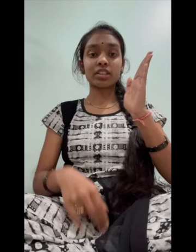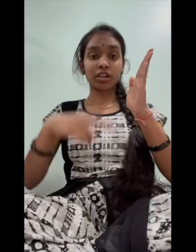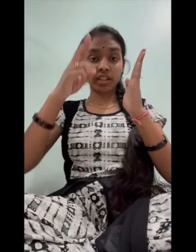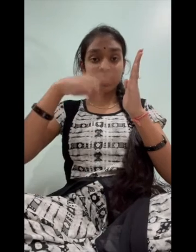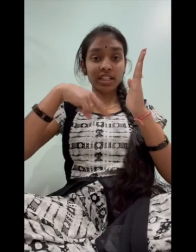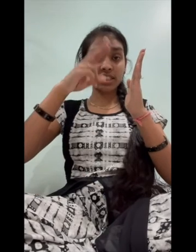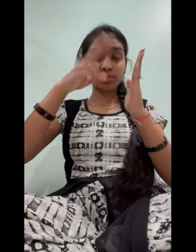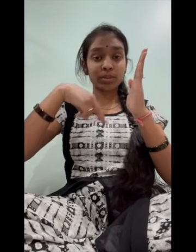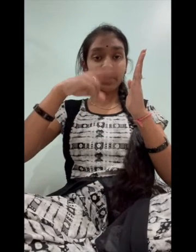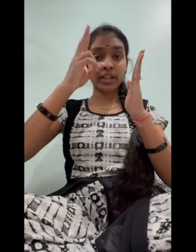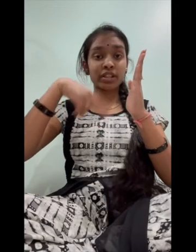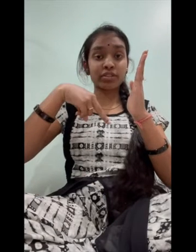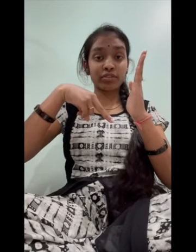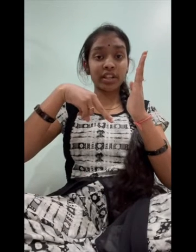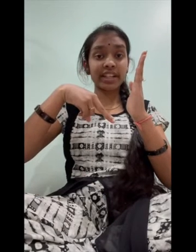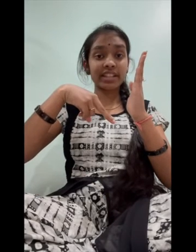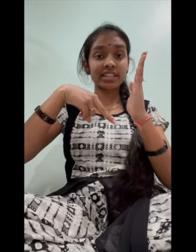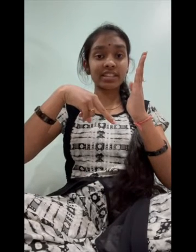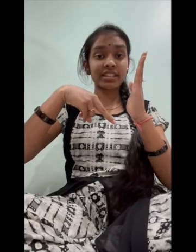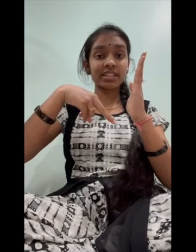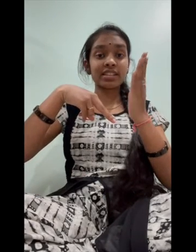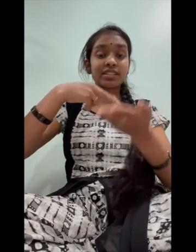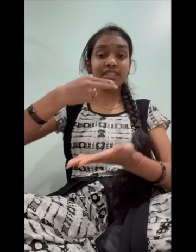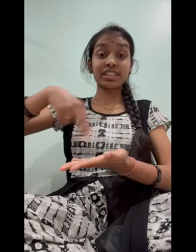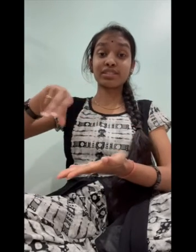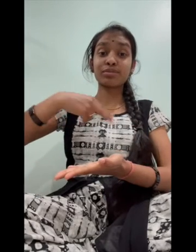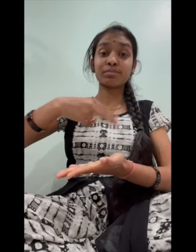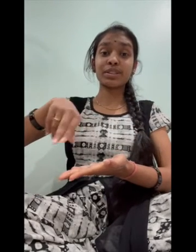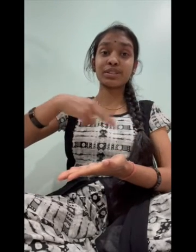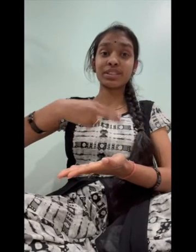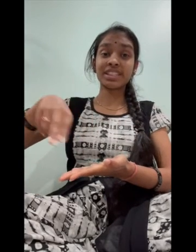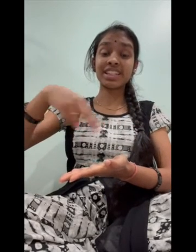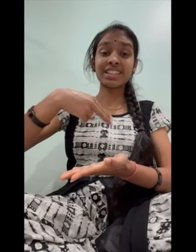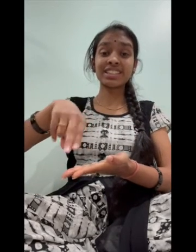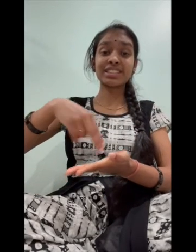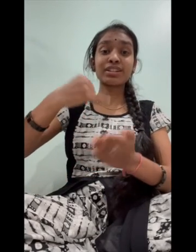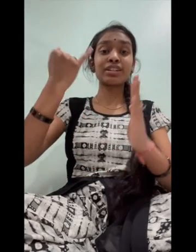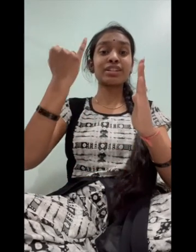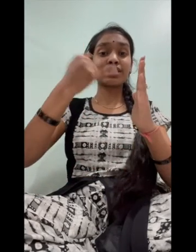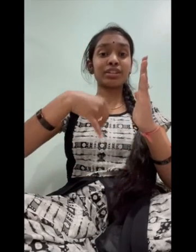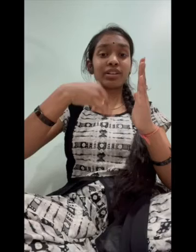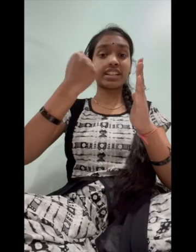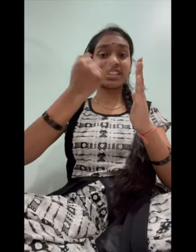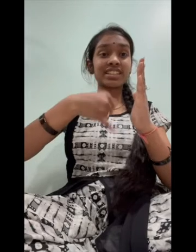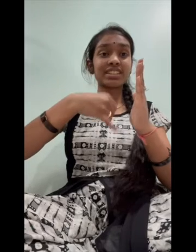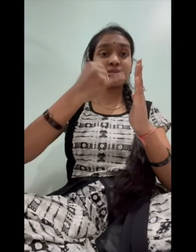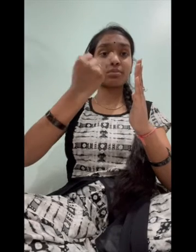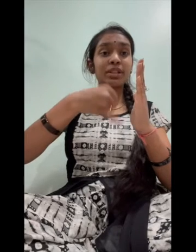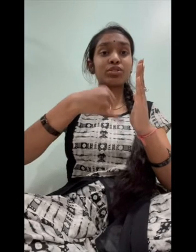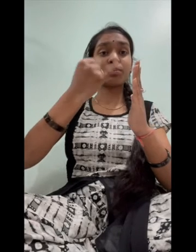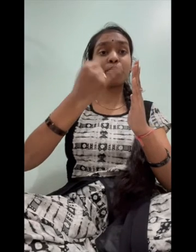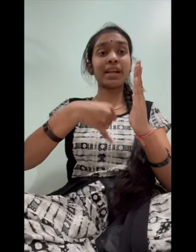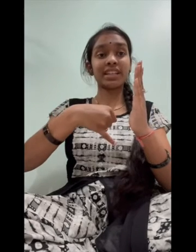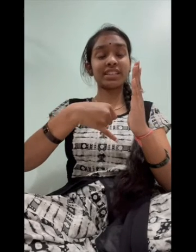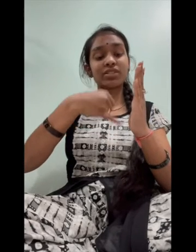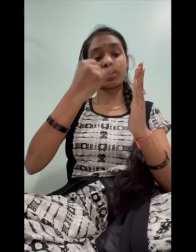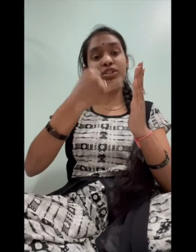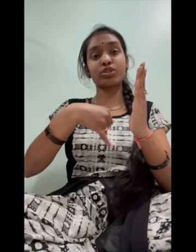So like this would be to read, to this would be to dance, to go like this would be to paint or to